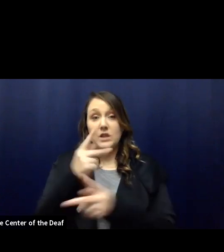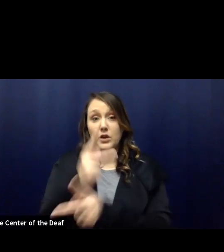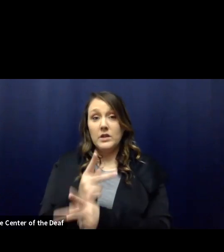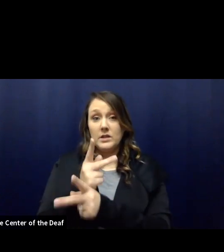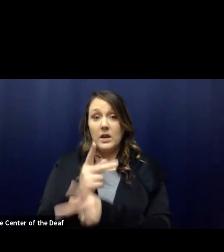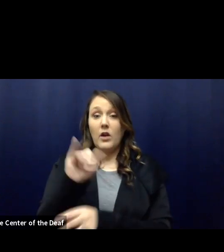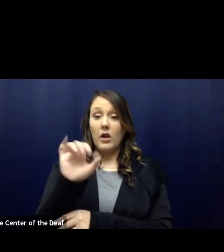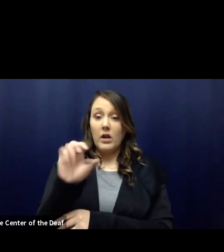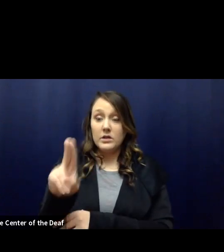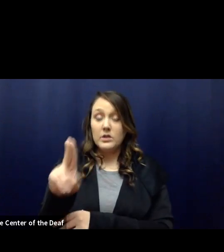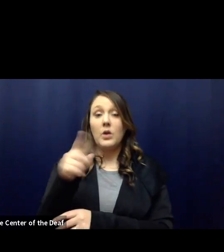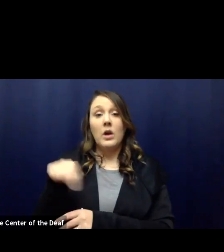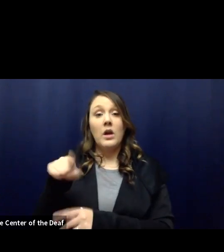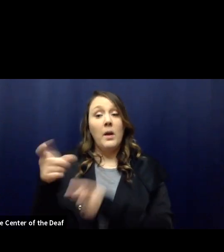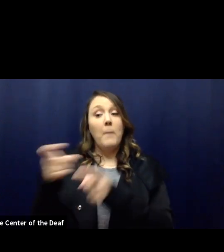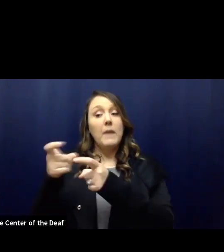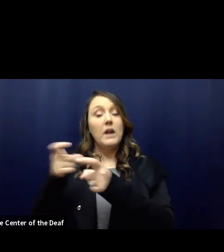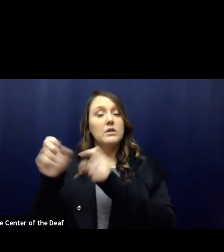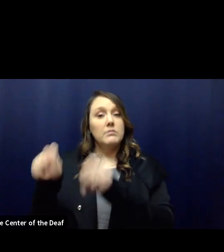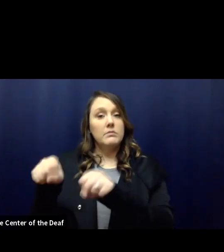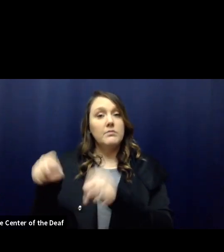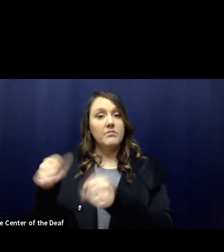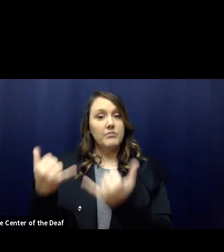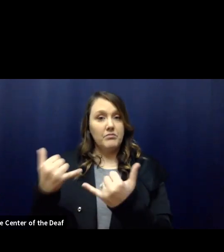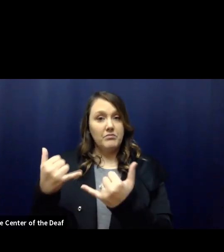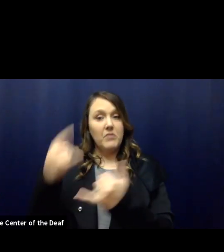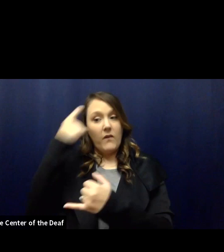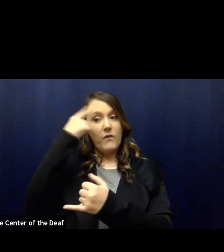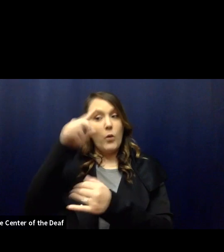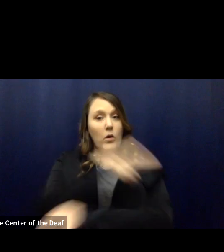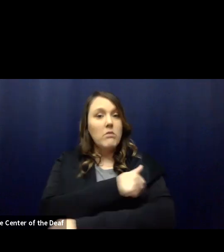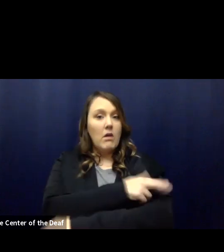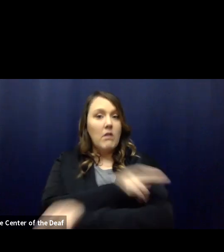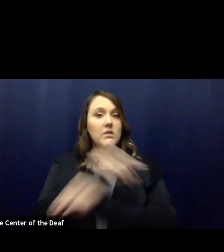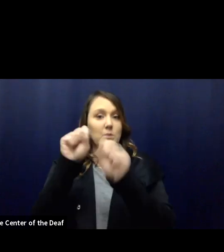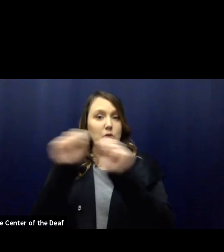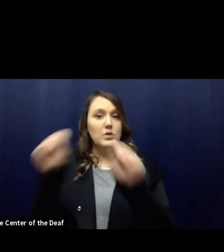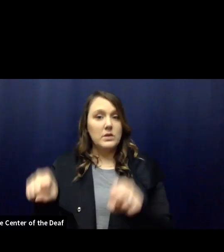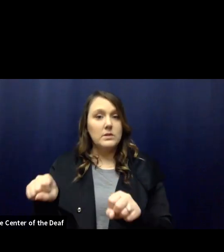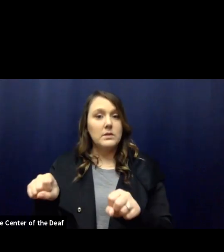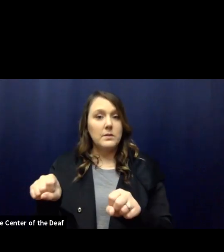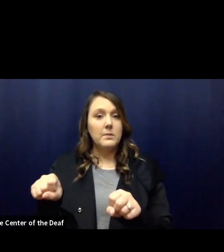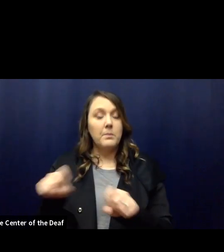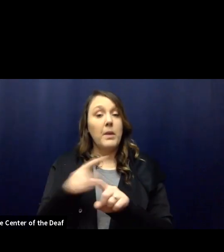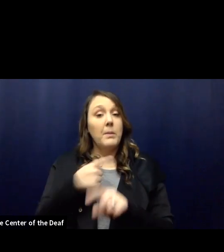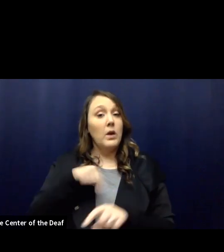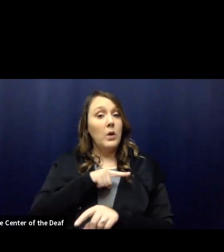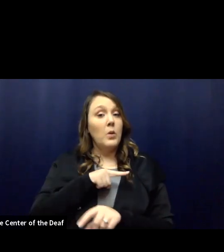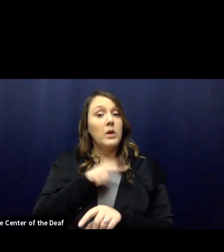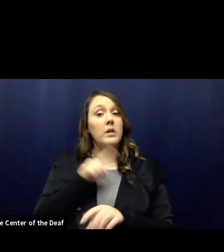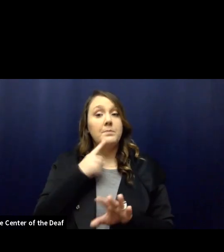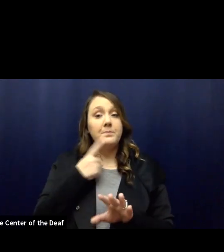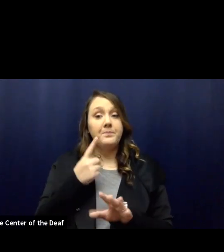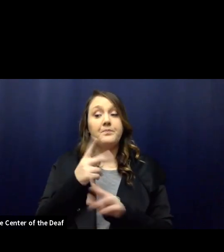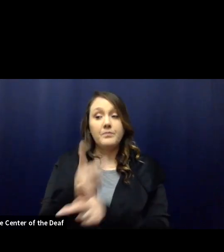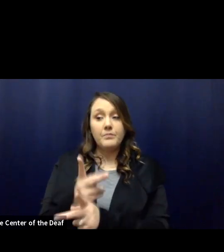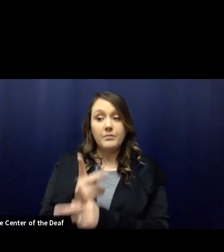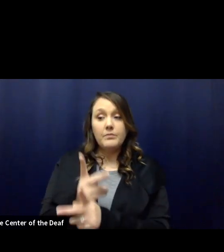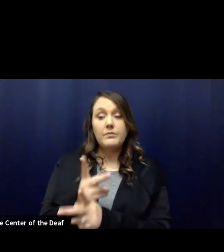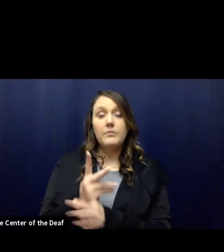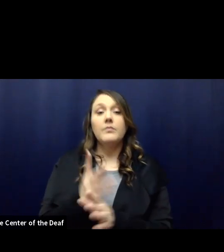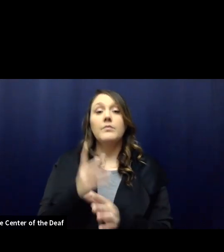are manageable at the current time for our hospital systems, although we are remaining vigilant, as we indicated by the